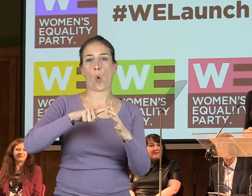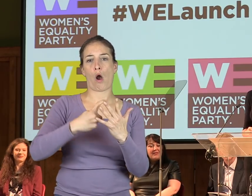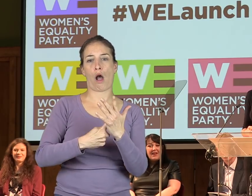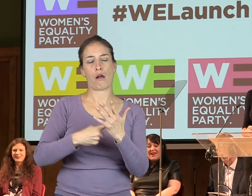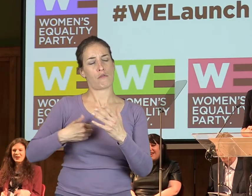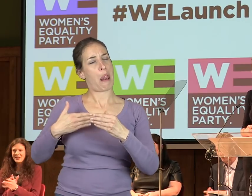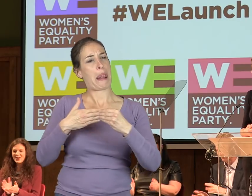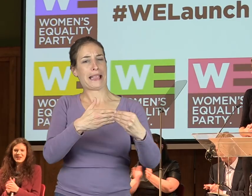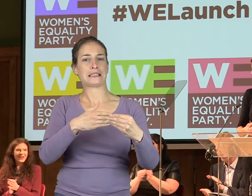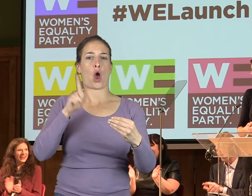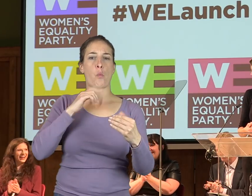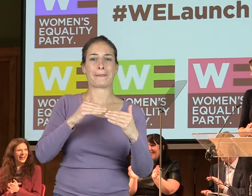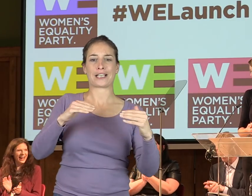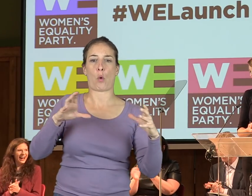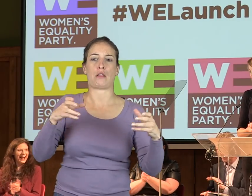Party.